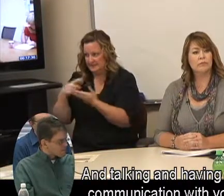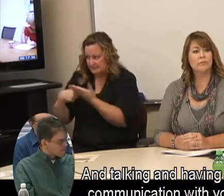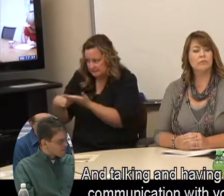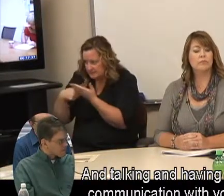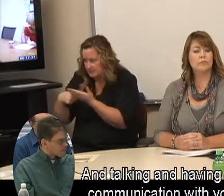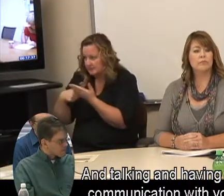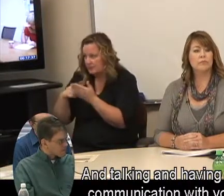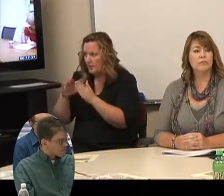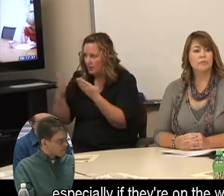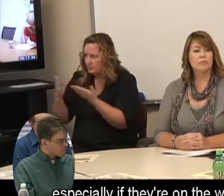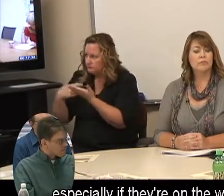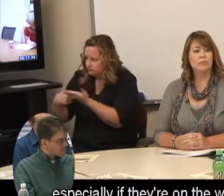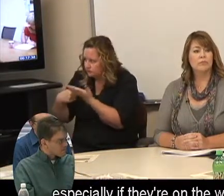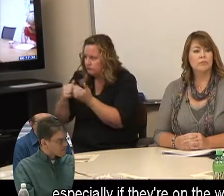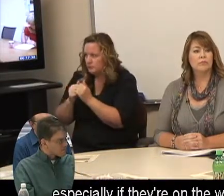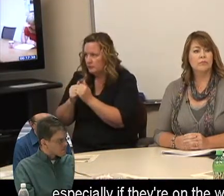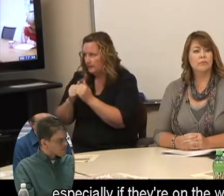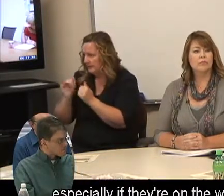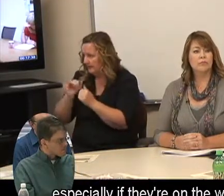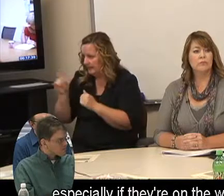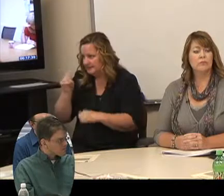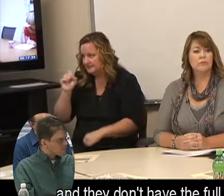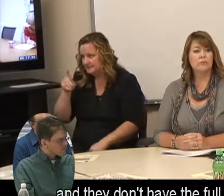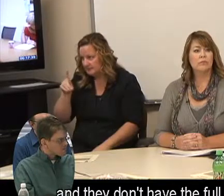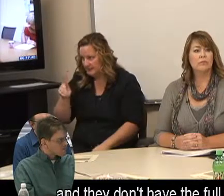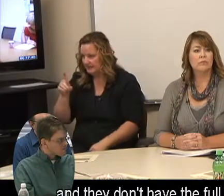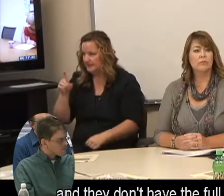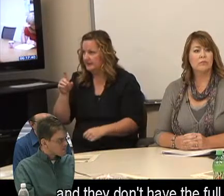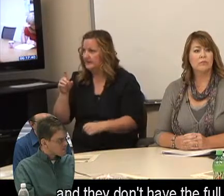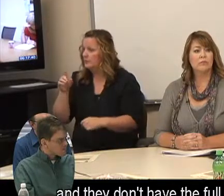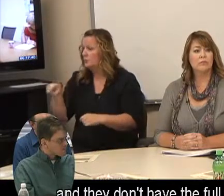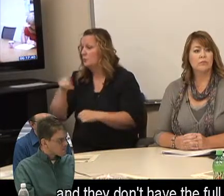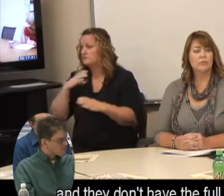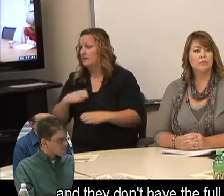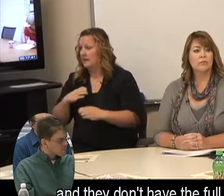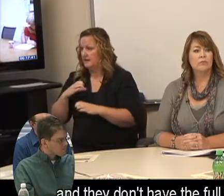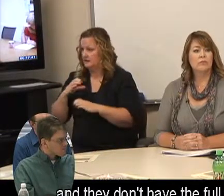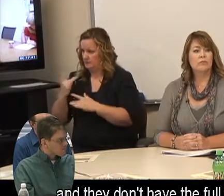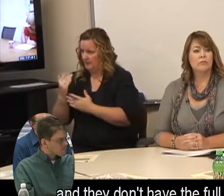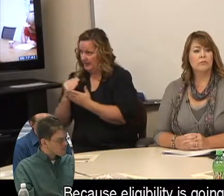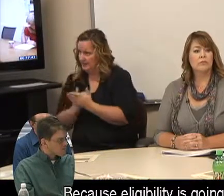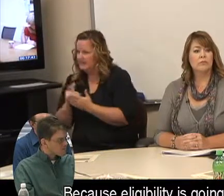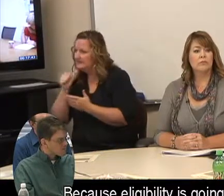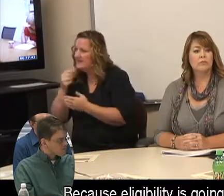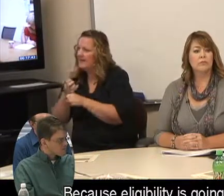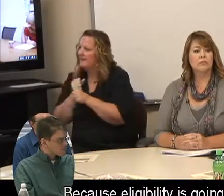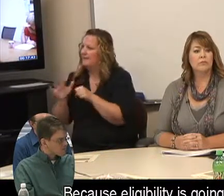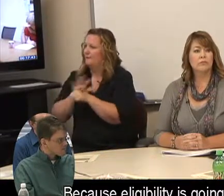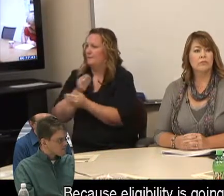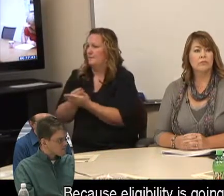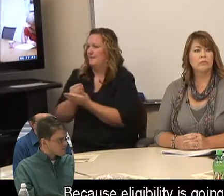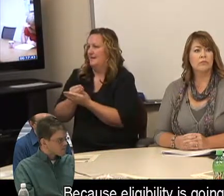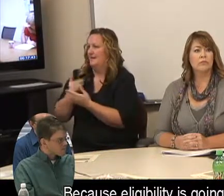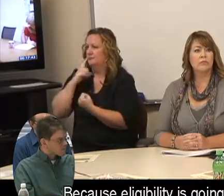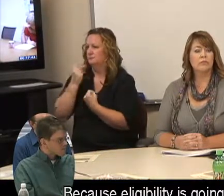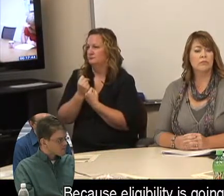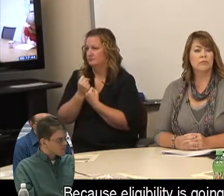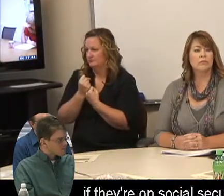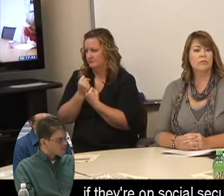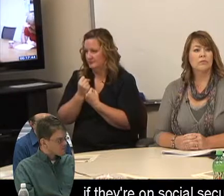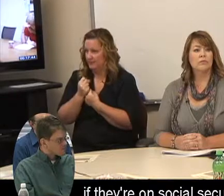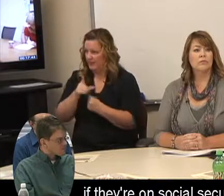having that communication with you, especially if they're on the waiting list and they don't have the full funding. Because eligibility is going to be,